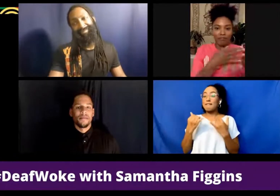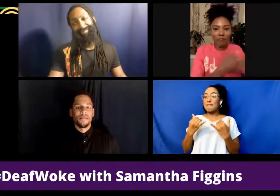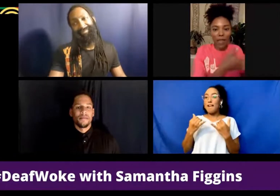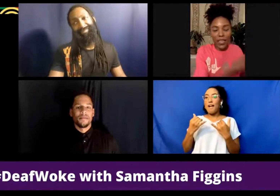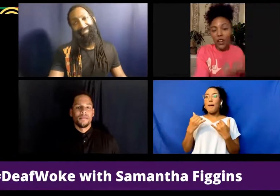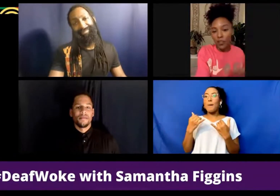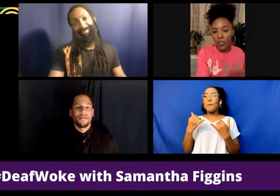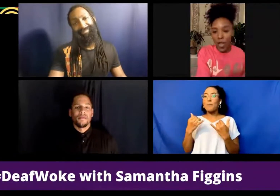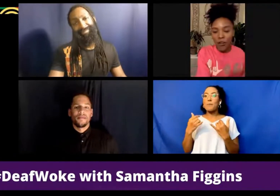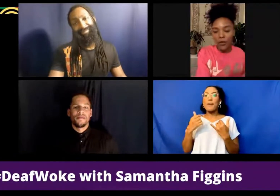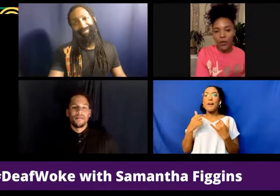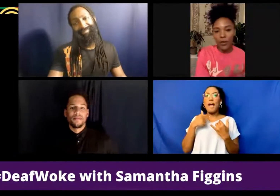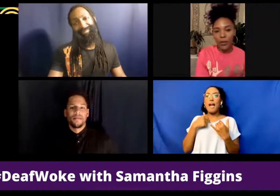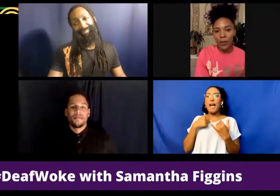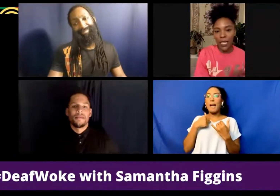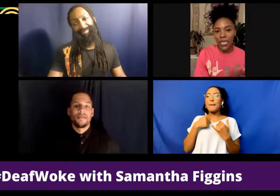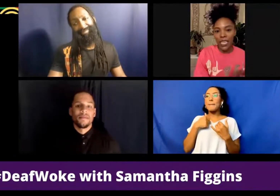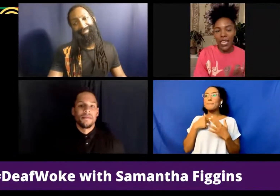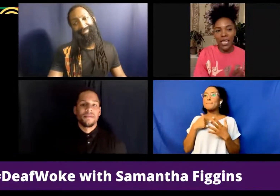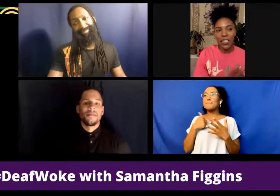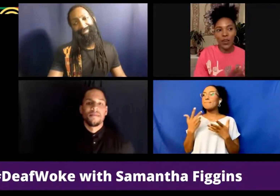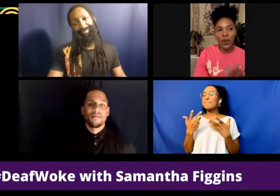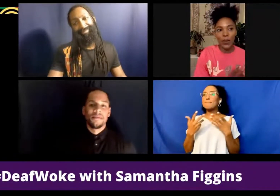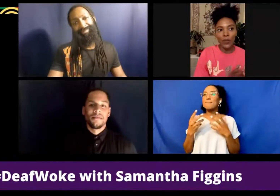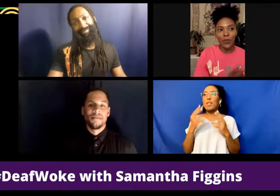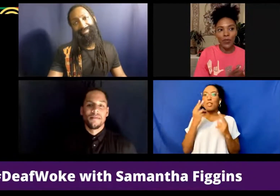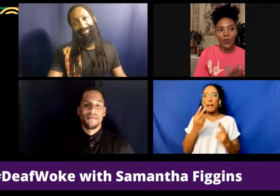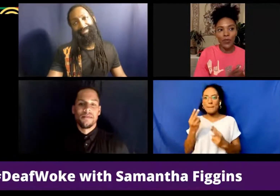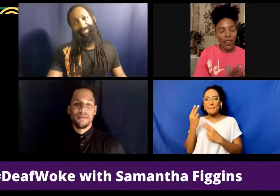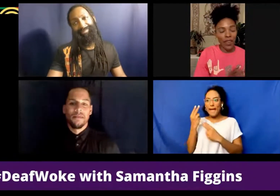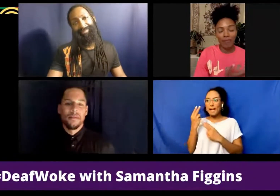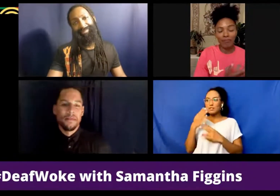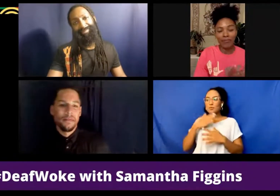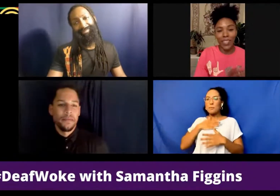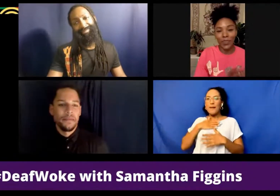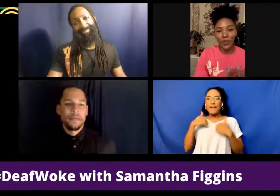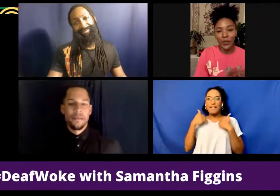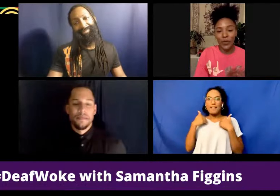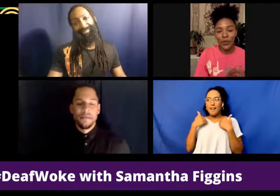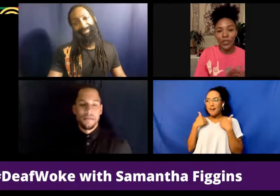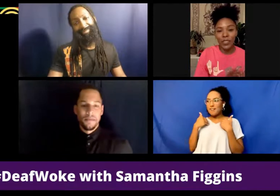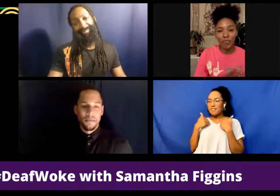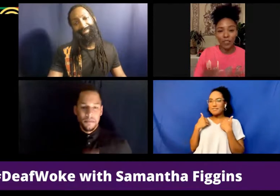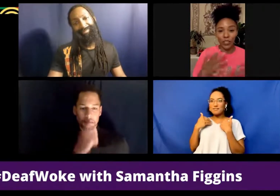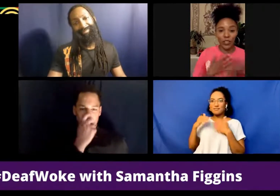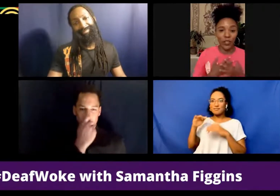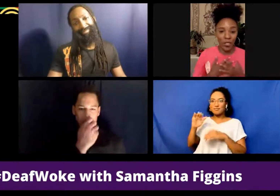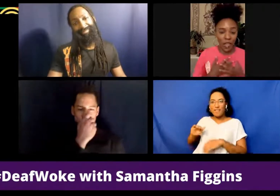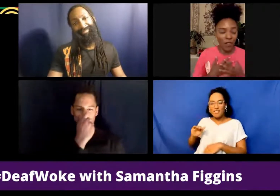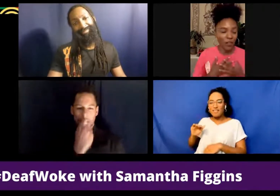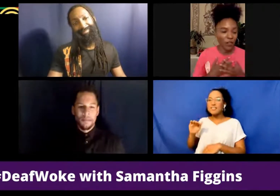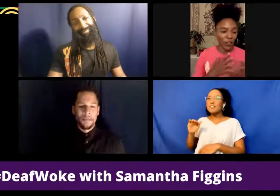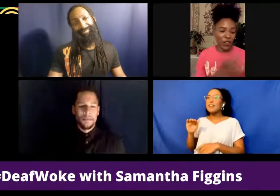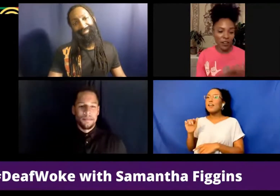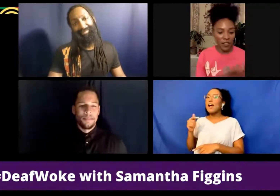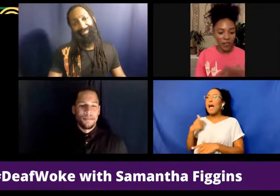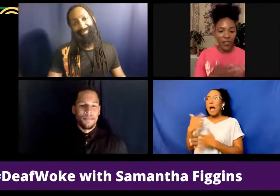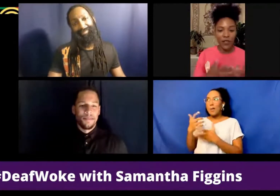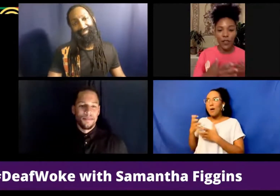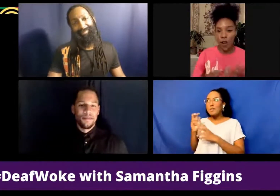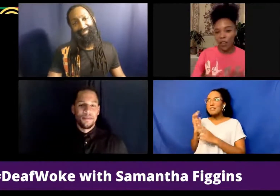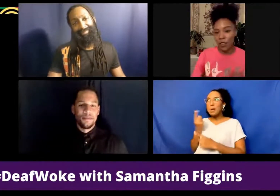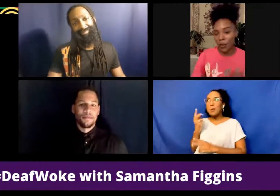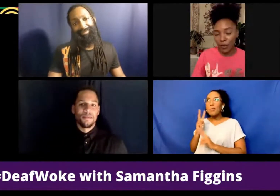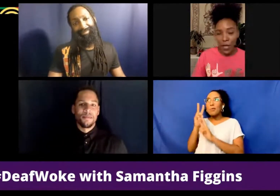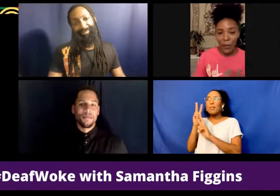my younger self. You know what I mean? And so, yeah, you have to do it for yourself, for your younger self,